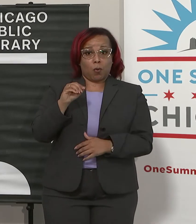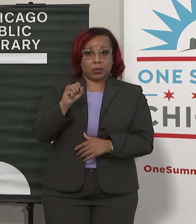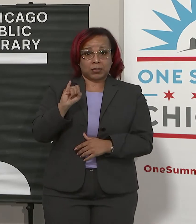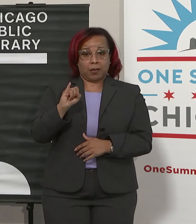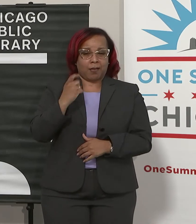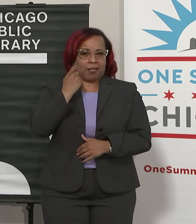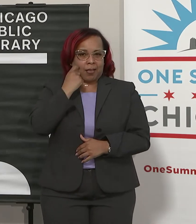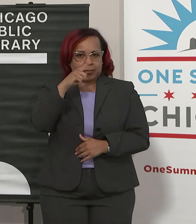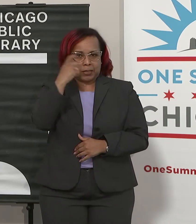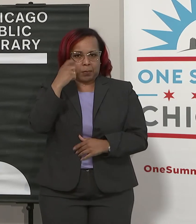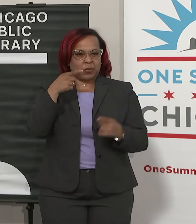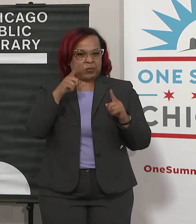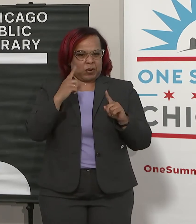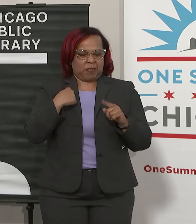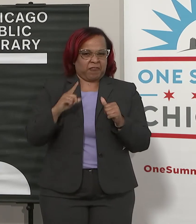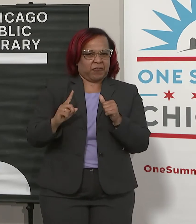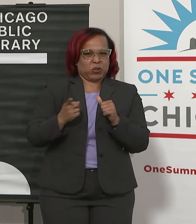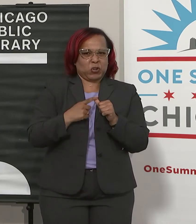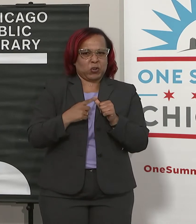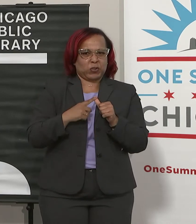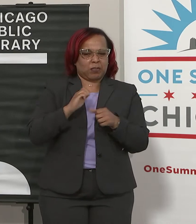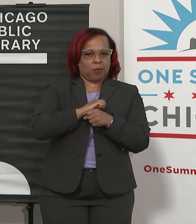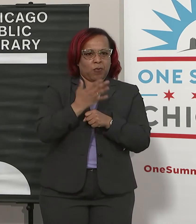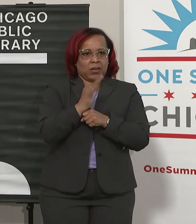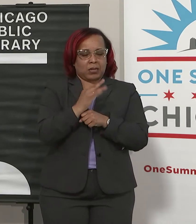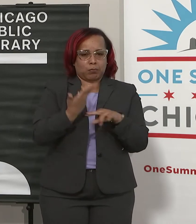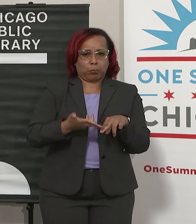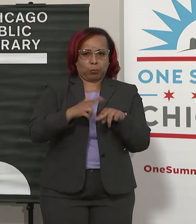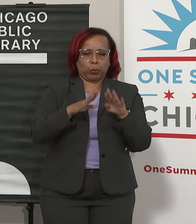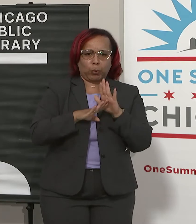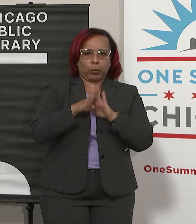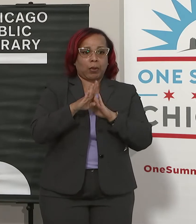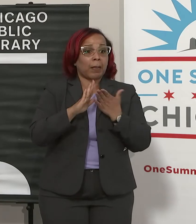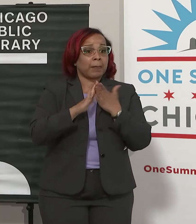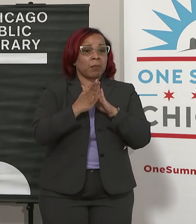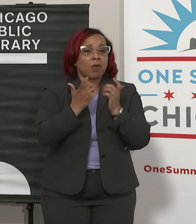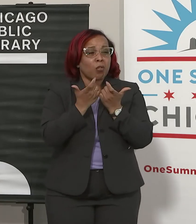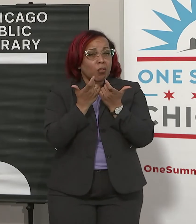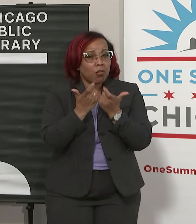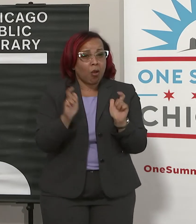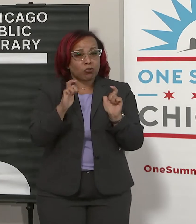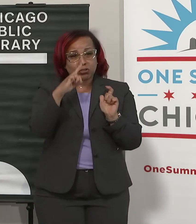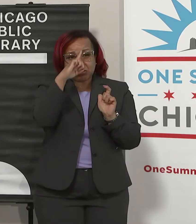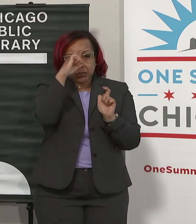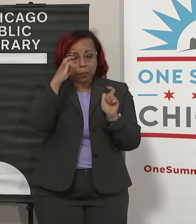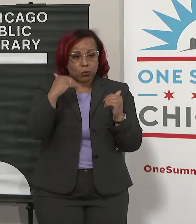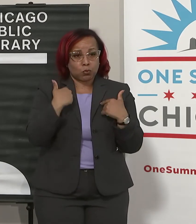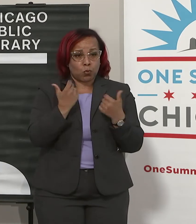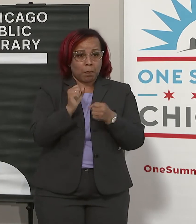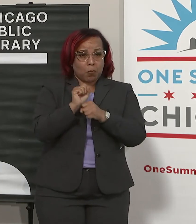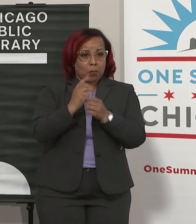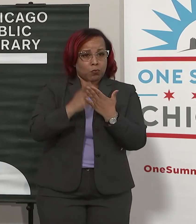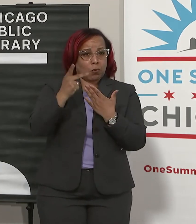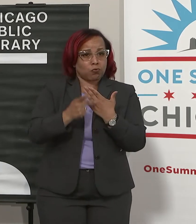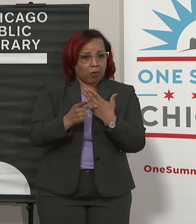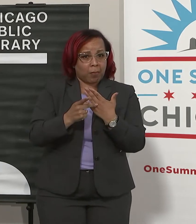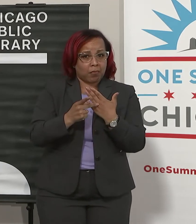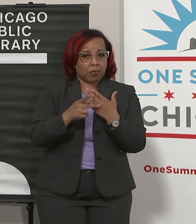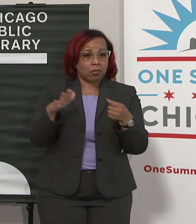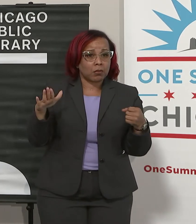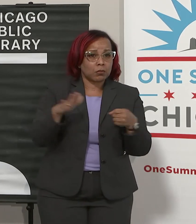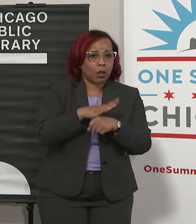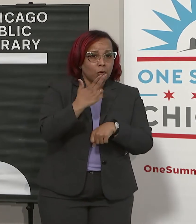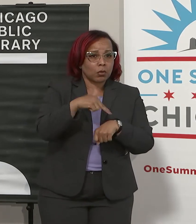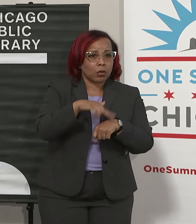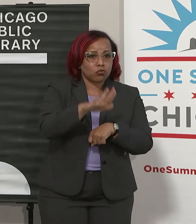last summer, during the height of our first COVID-19 surge, it became the largest summer youth employment program in the entire